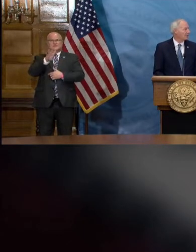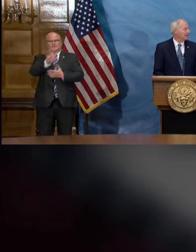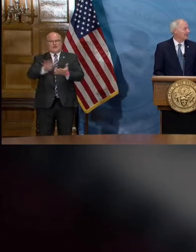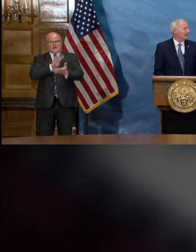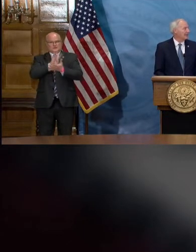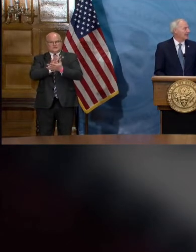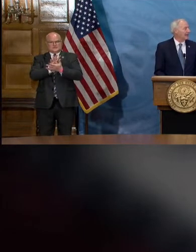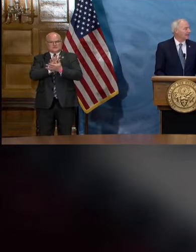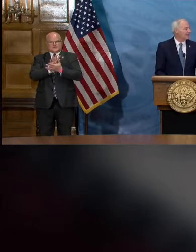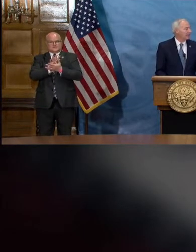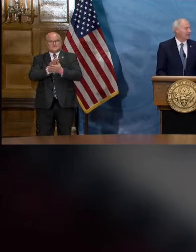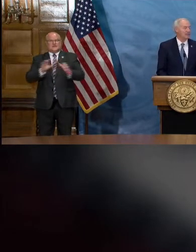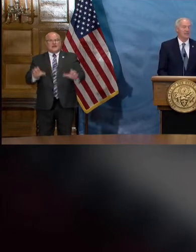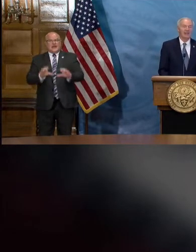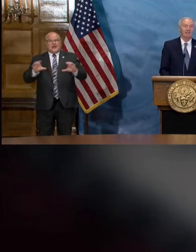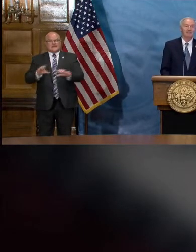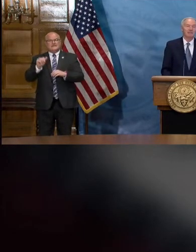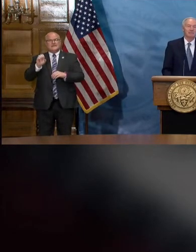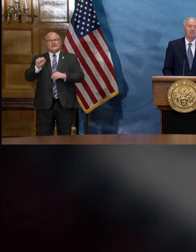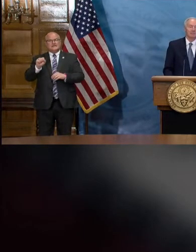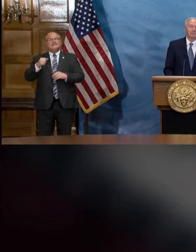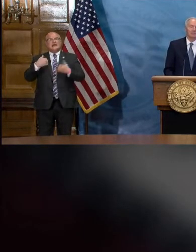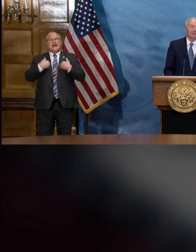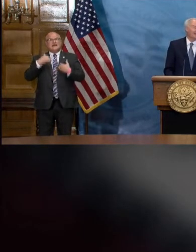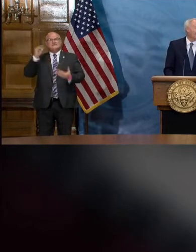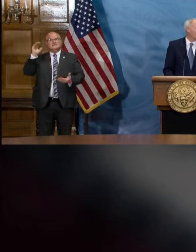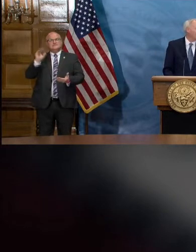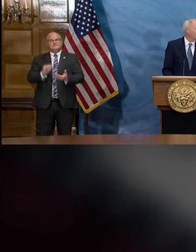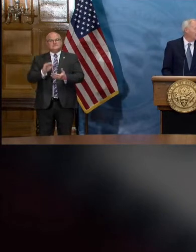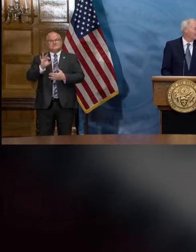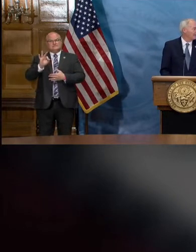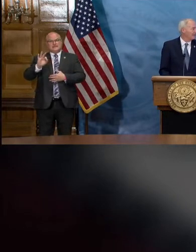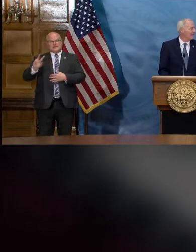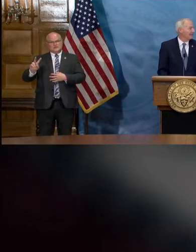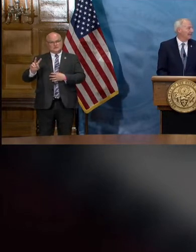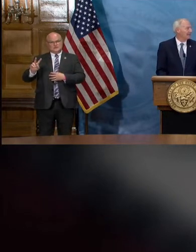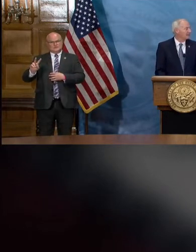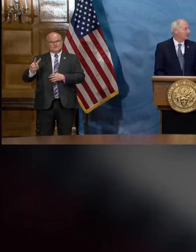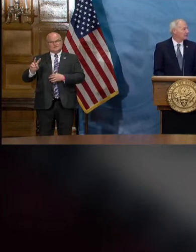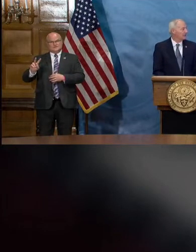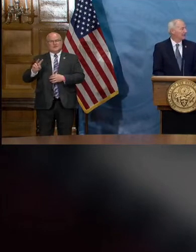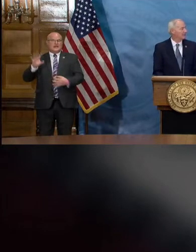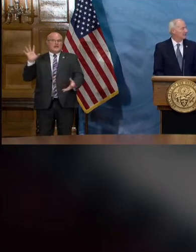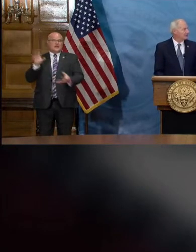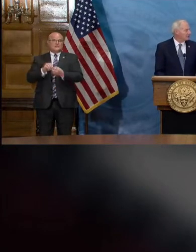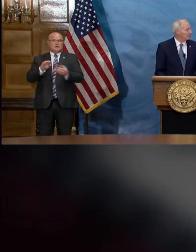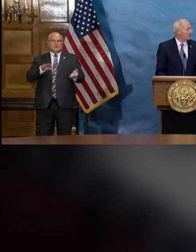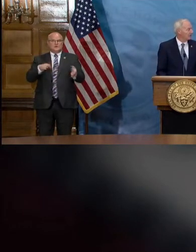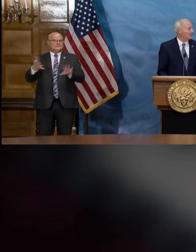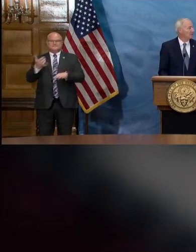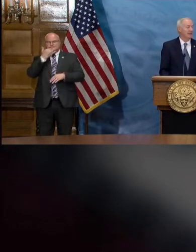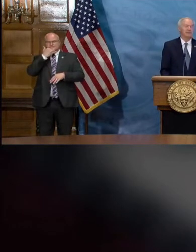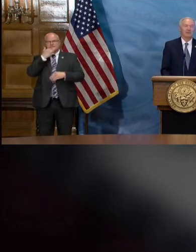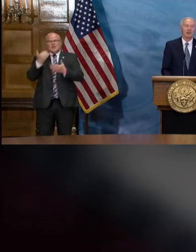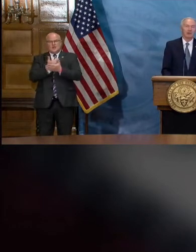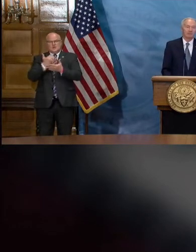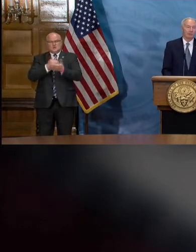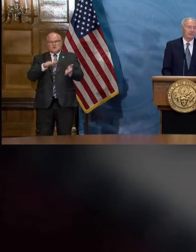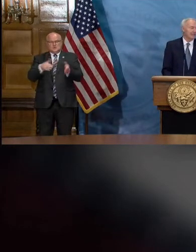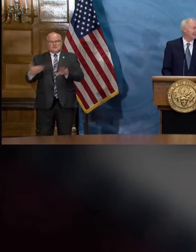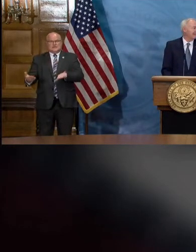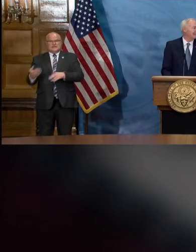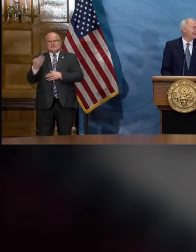hours. Our active cases have been reduced by 92, and our total deaths, our new deaths are